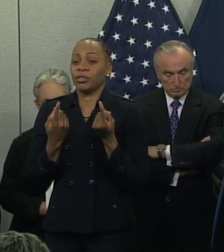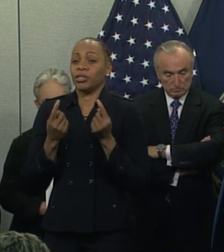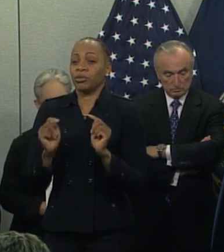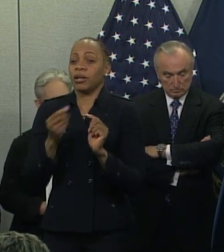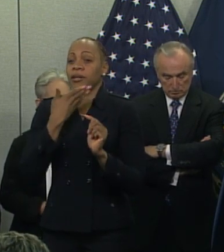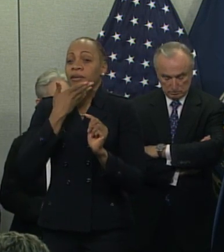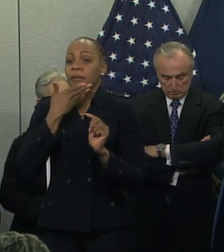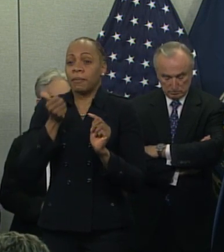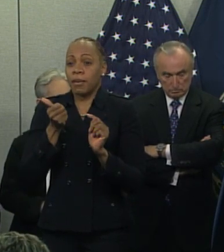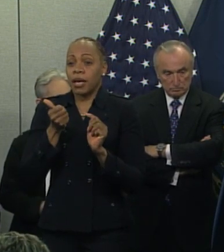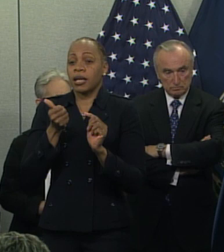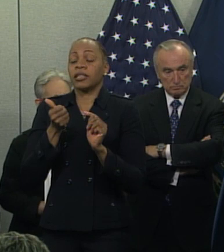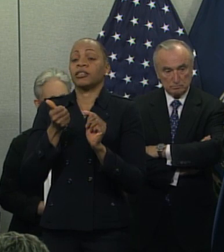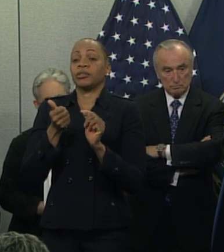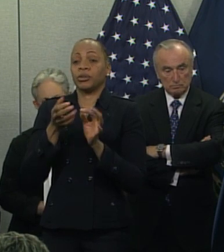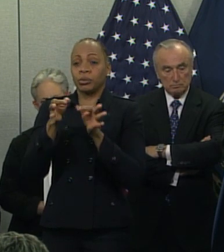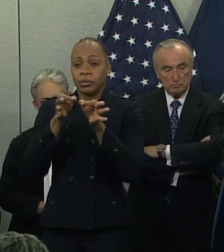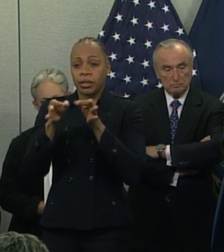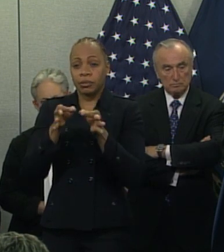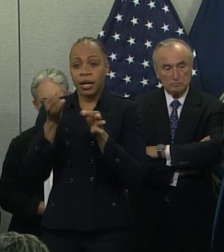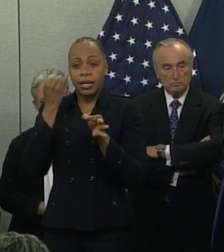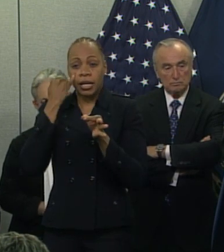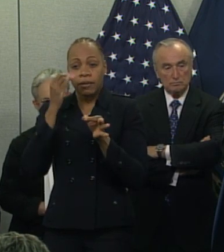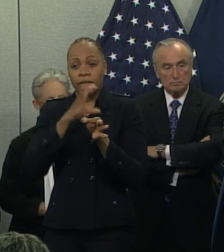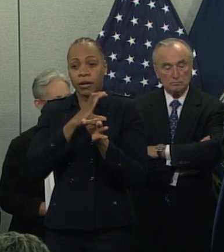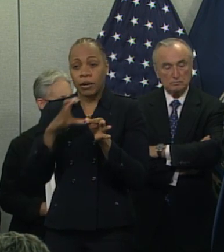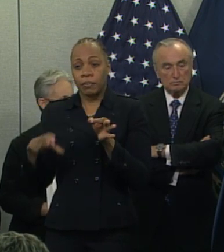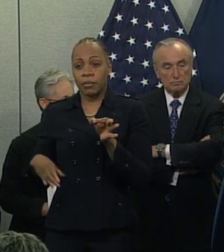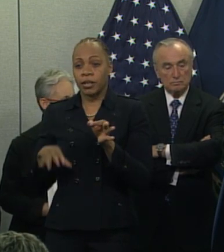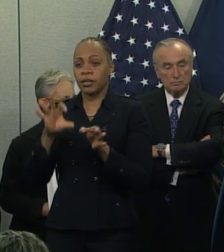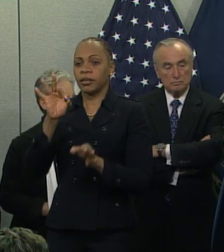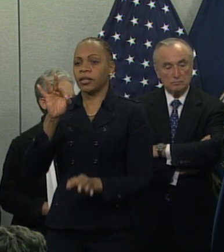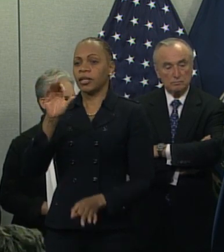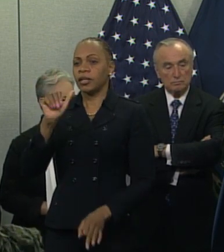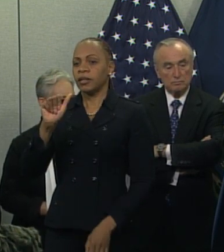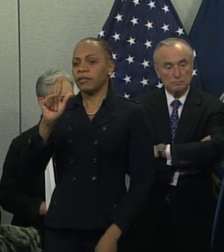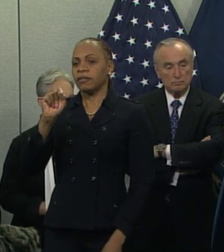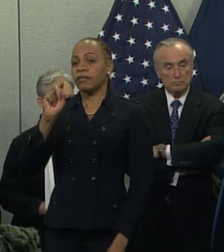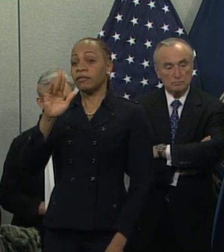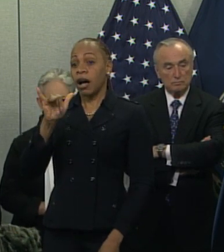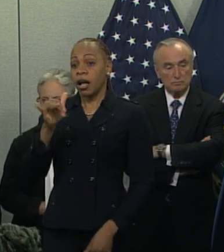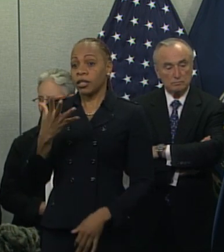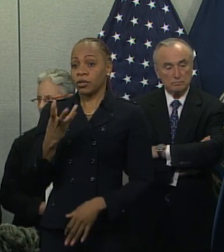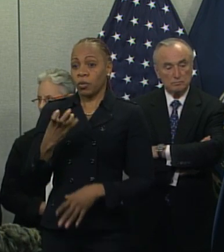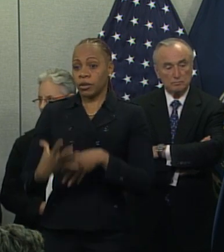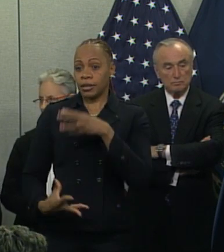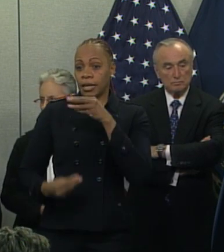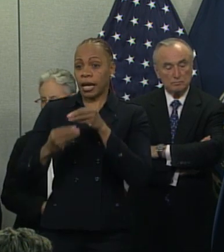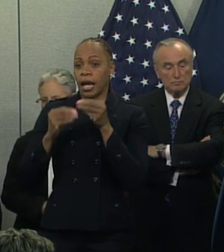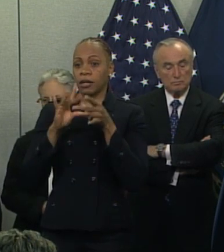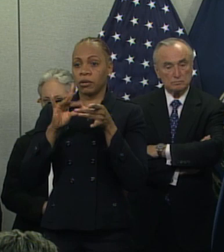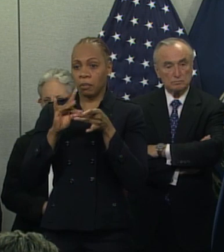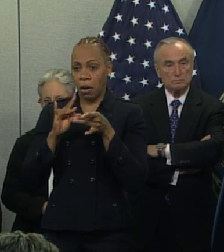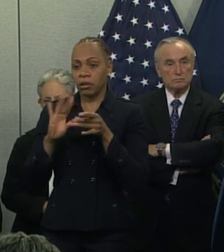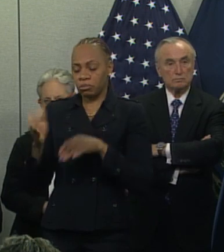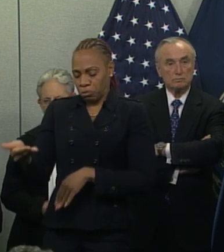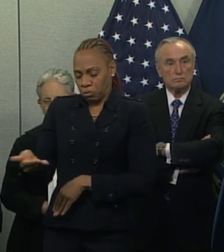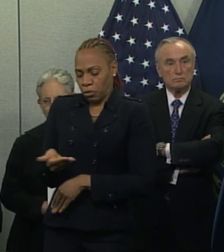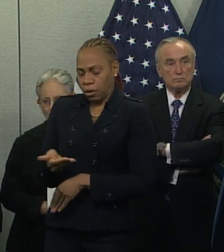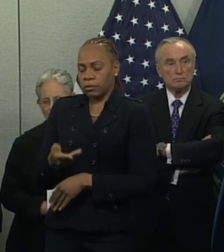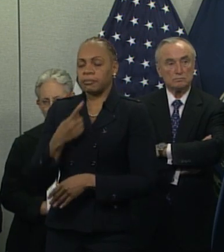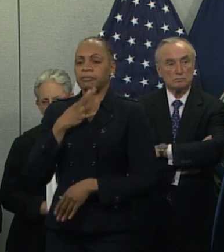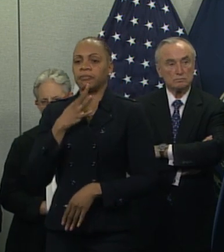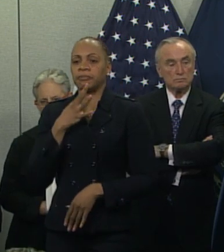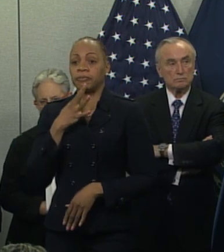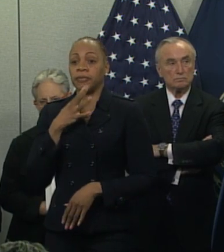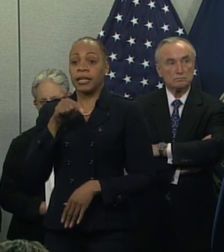interpret them, and if Commissioner Farley of the Health Department wants to add at the end of my remarks, he is welcome to. This